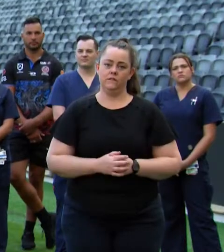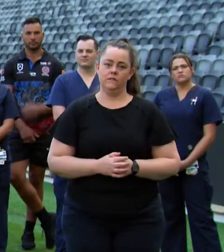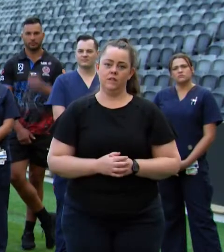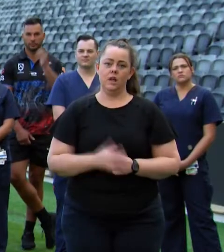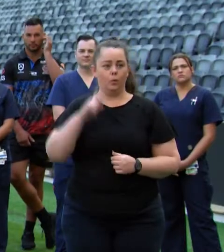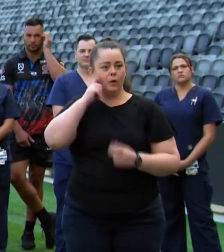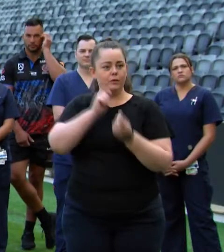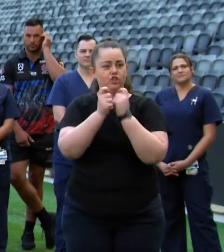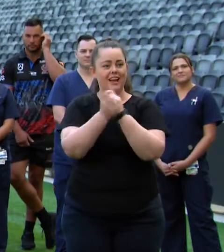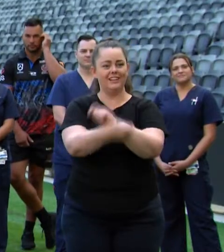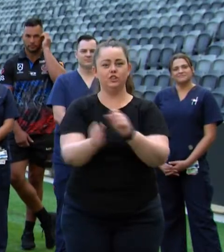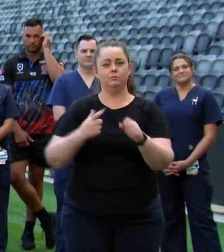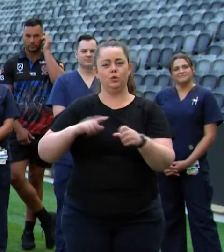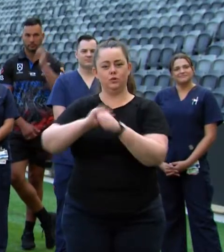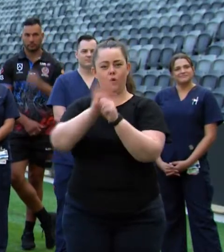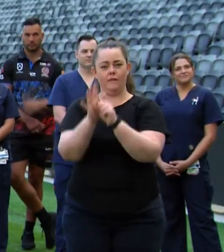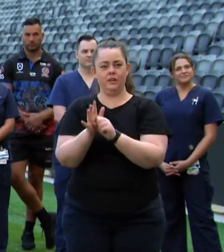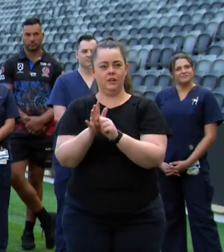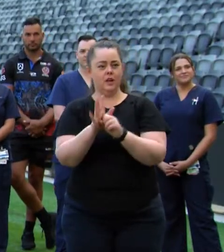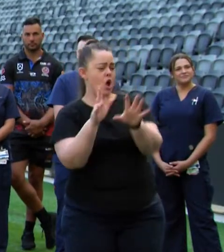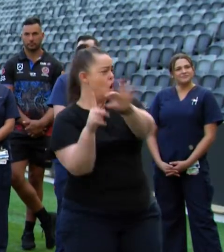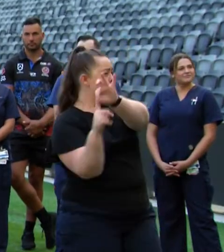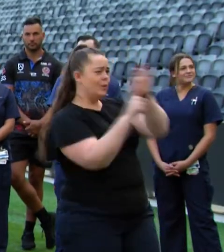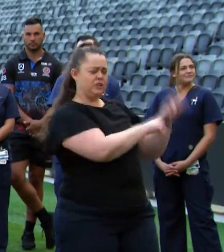happens. Sorry.